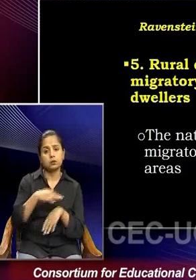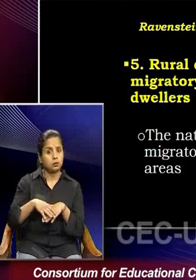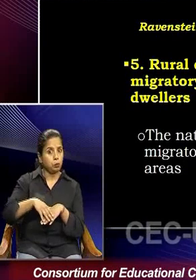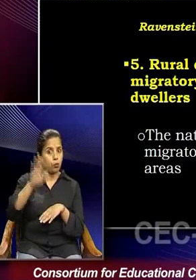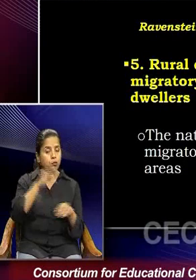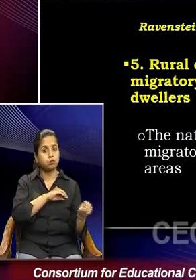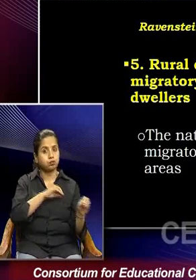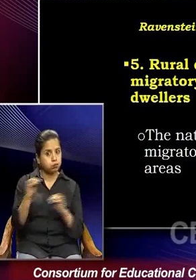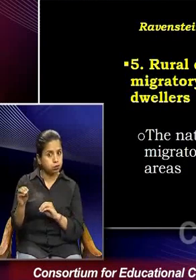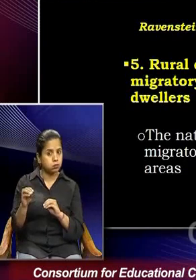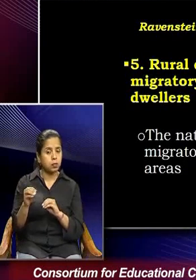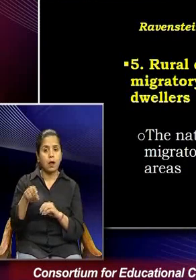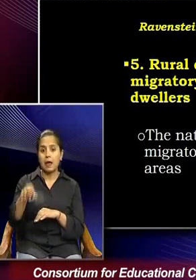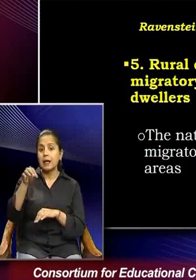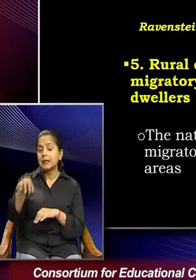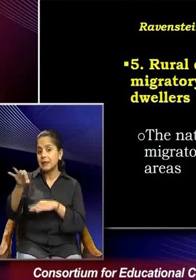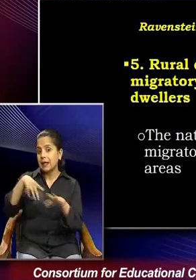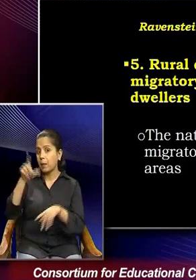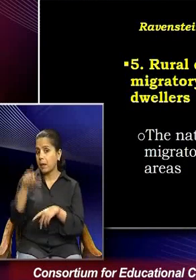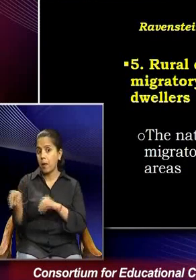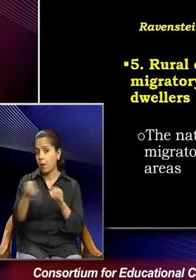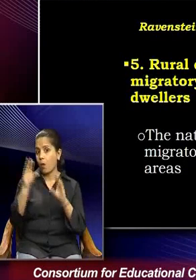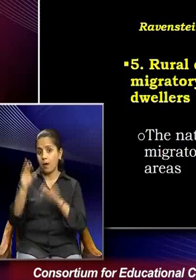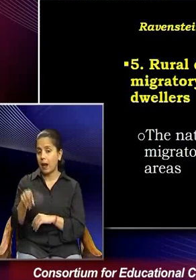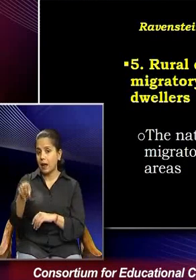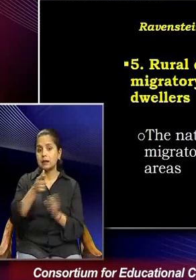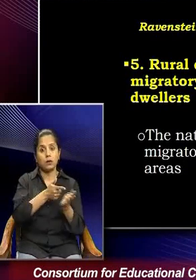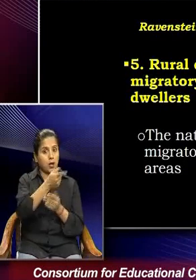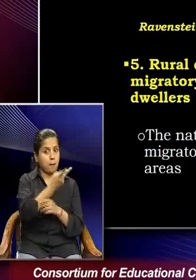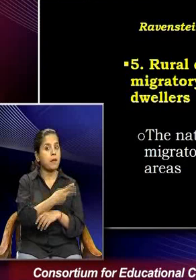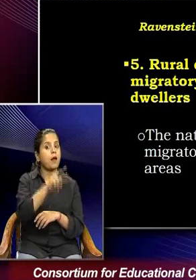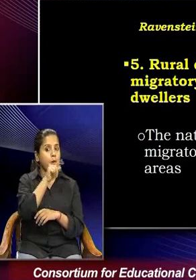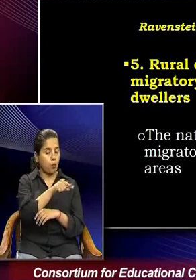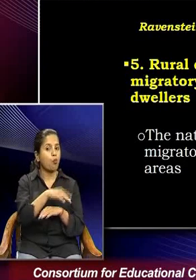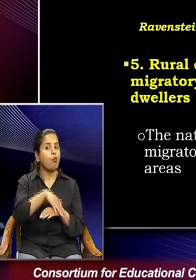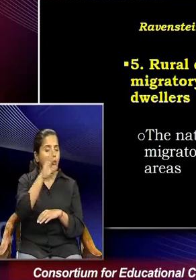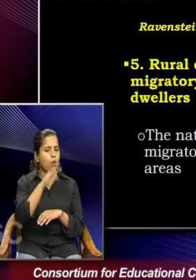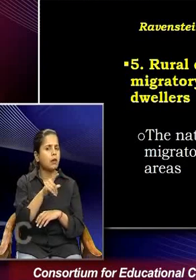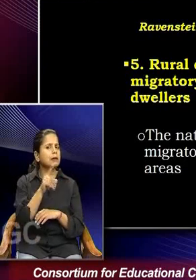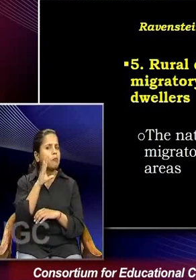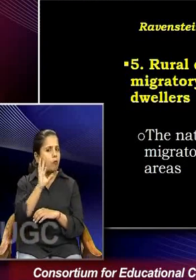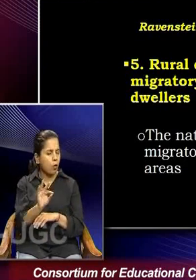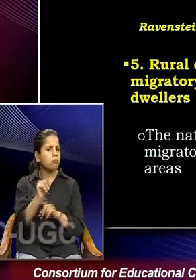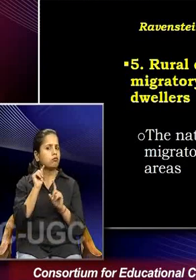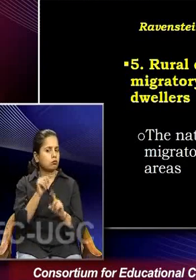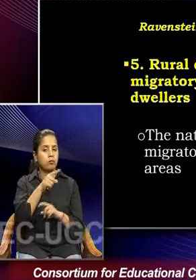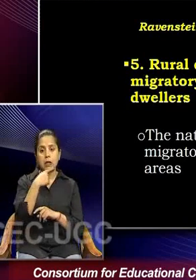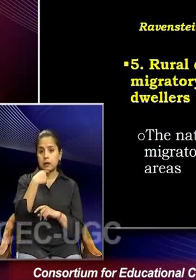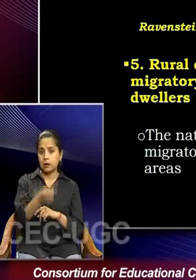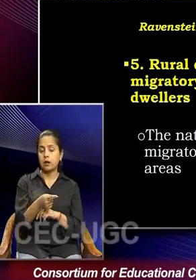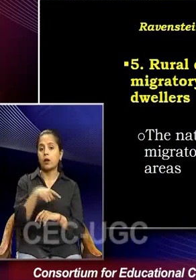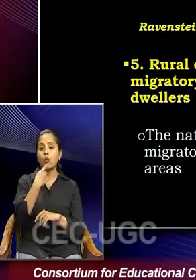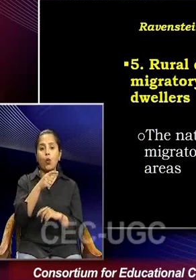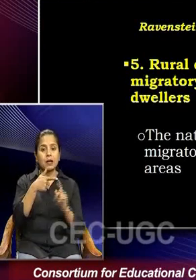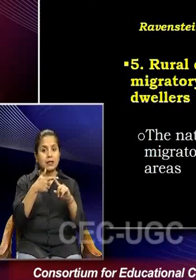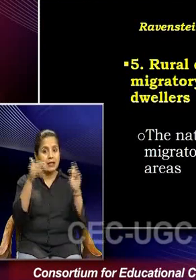migratory than urban dwellers, and this is an important point to understand. He further says that the natives of